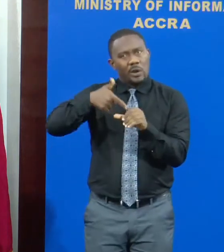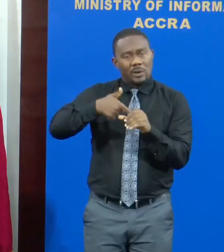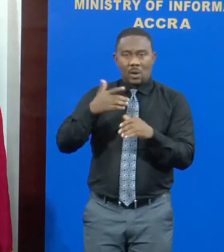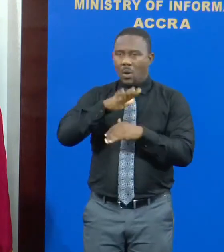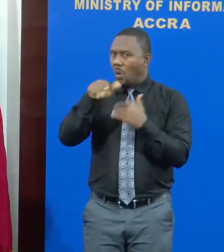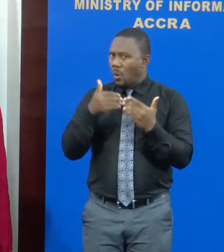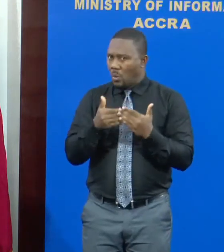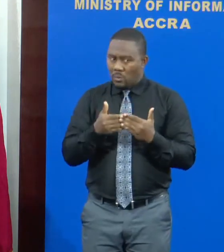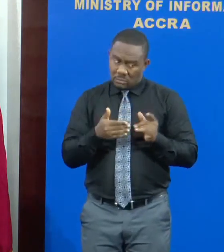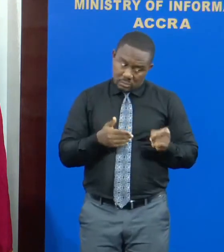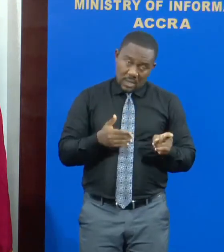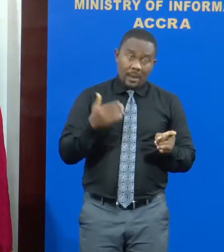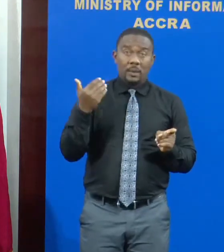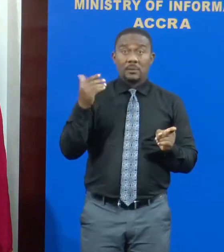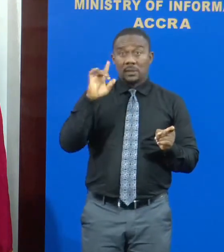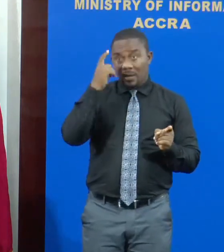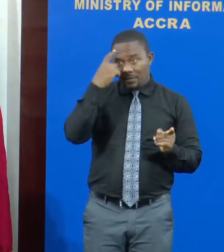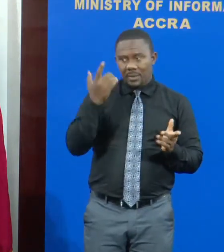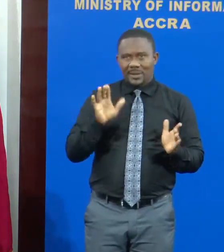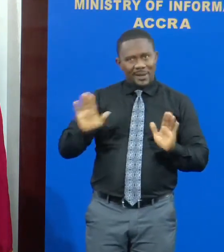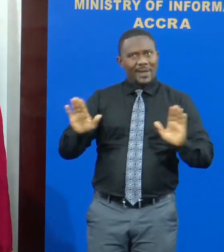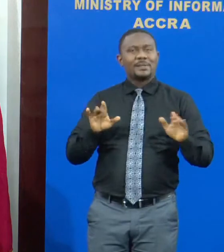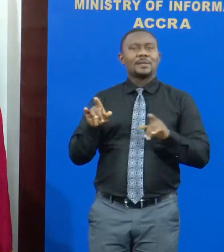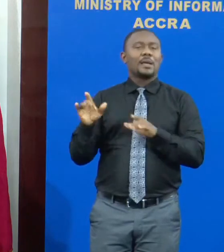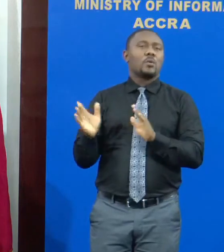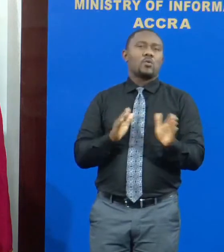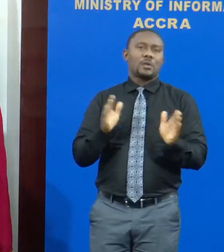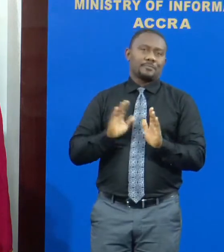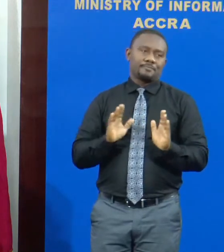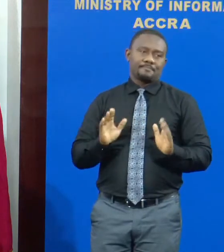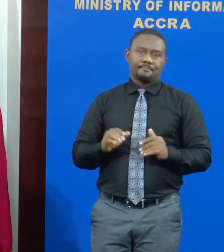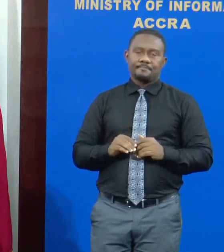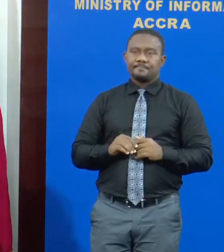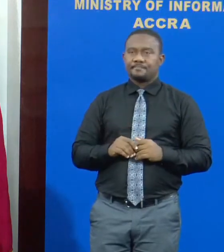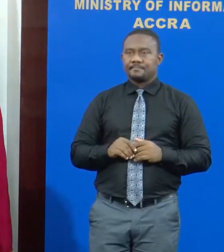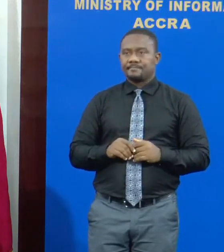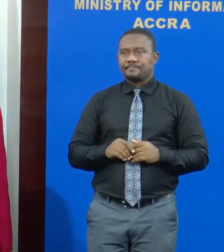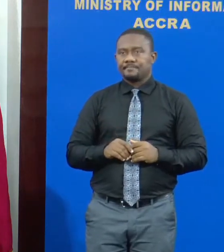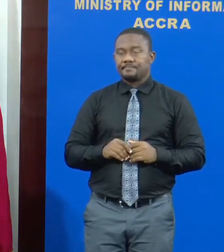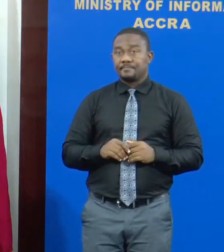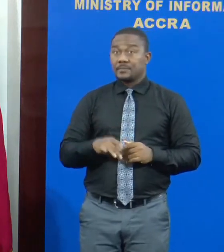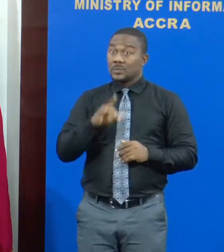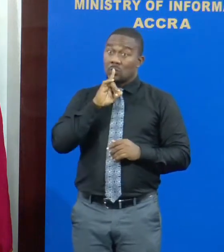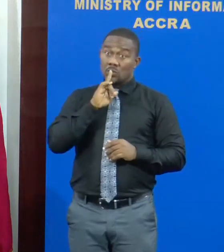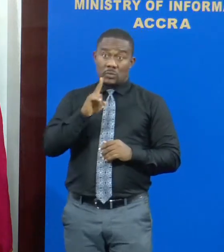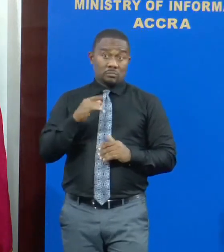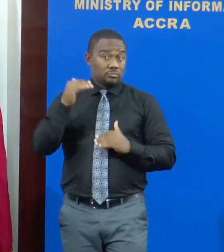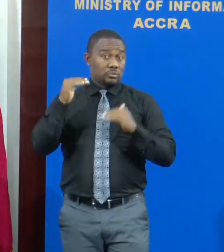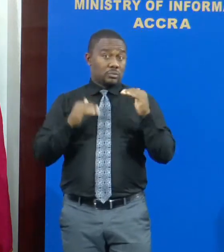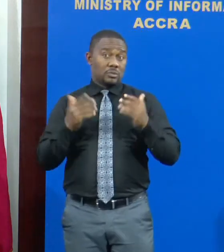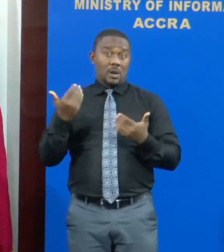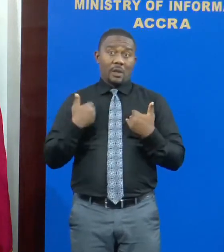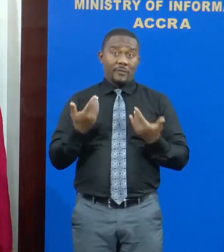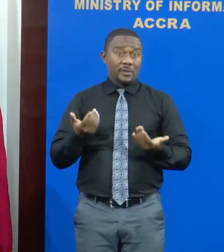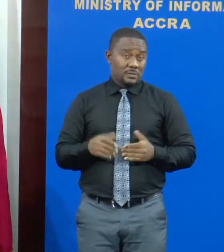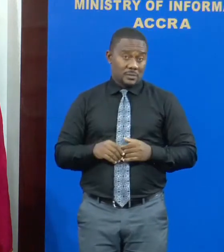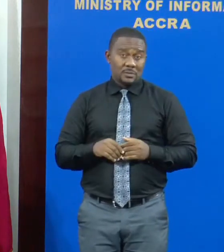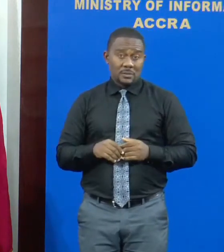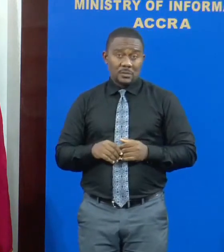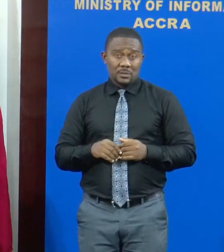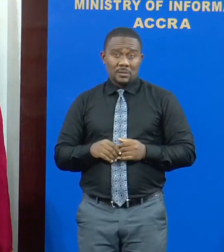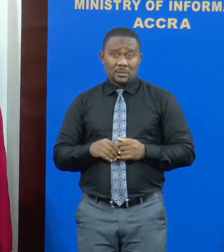sort of thing. So that's the arrangement that's been implemented. Of course, there has been variation from this because